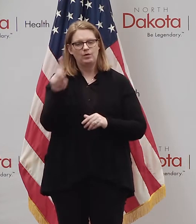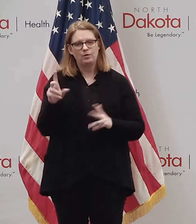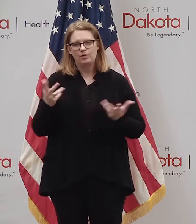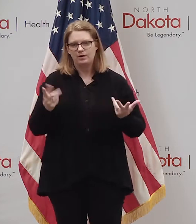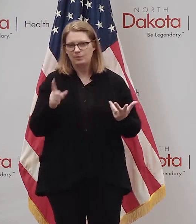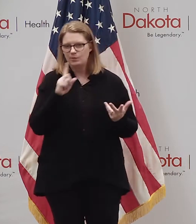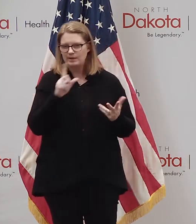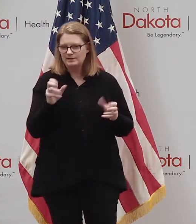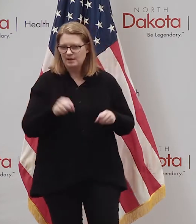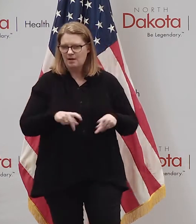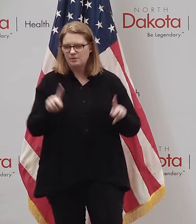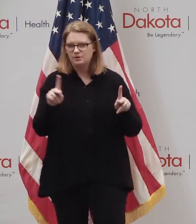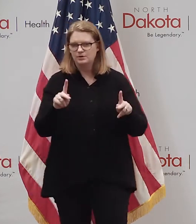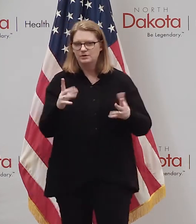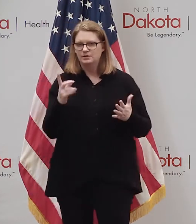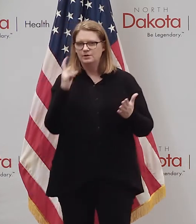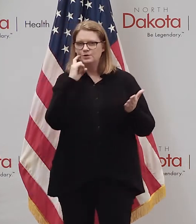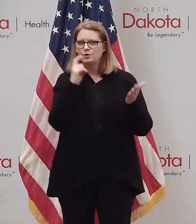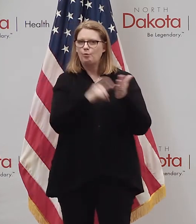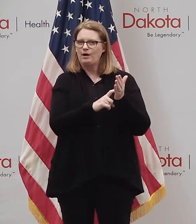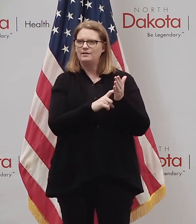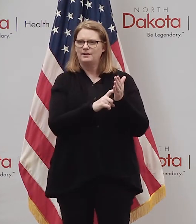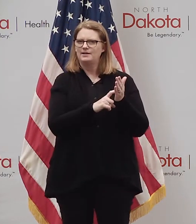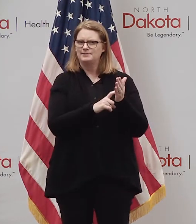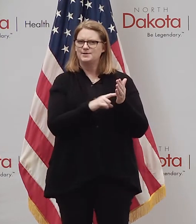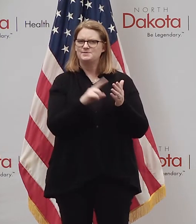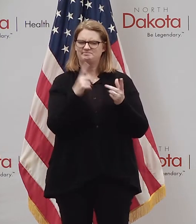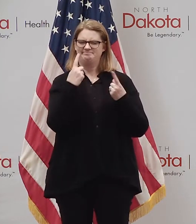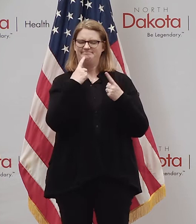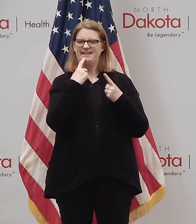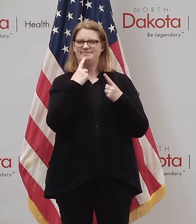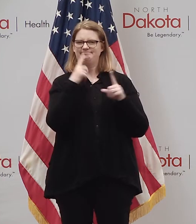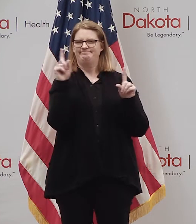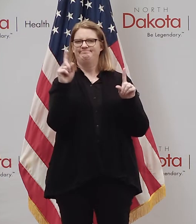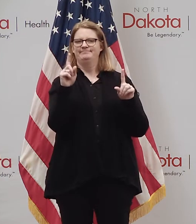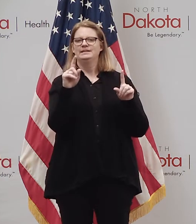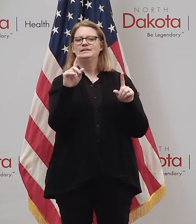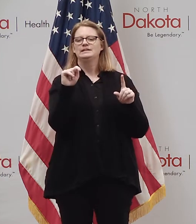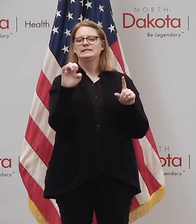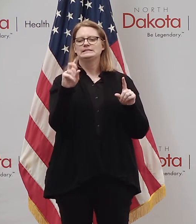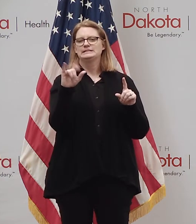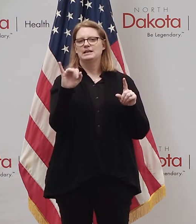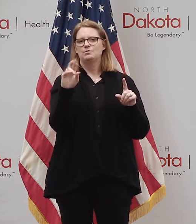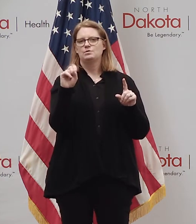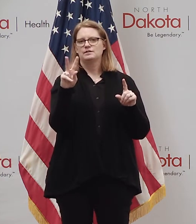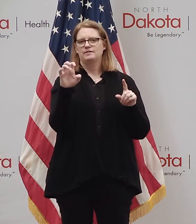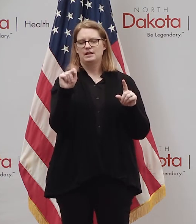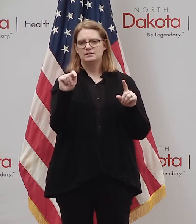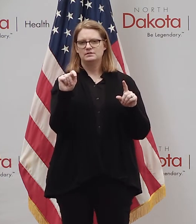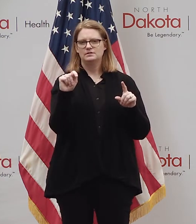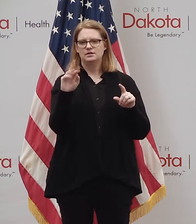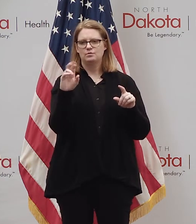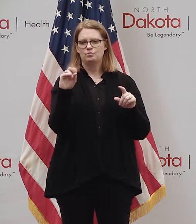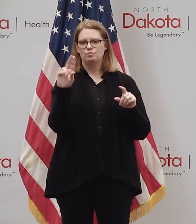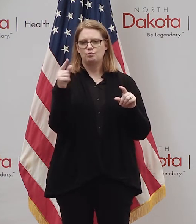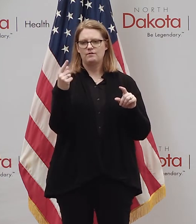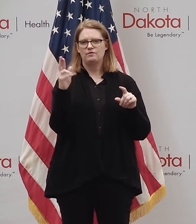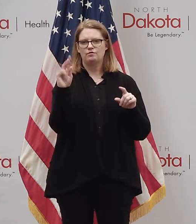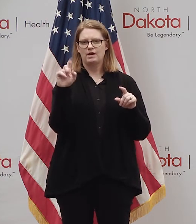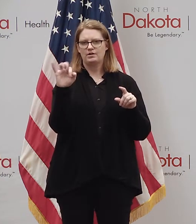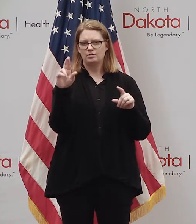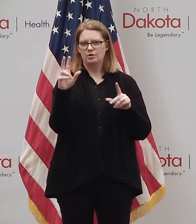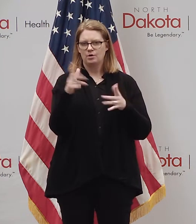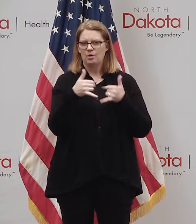to recognize those legendary North Dakotans with a Theodore Roosevelt Rough Rider Award like we did with Clint Hill this last